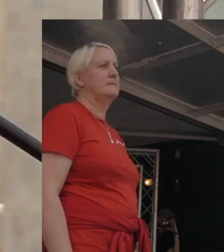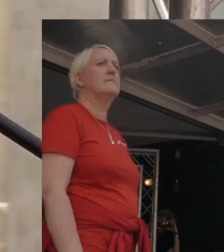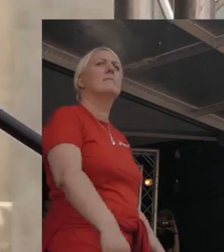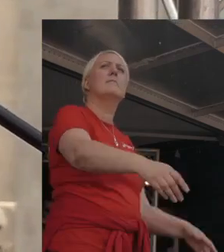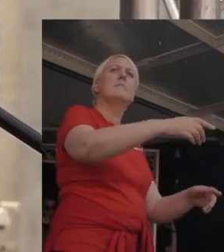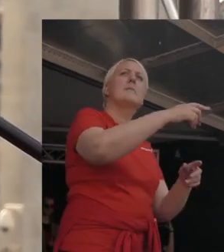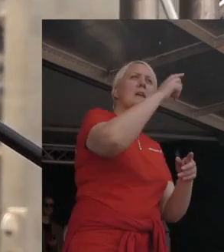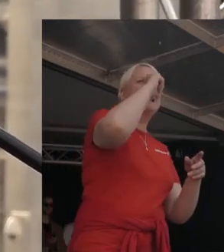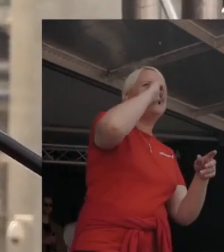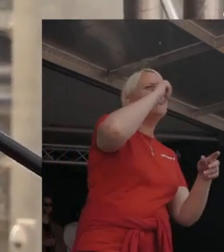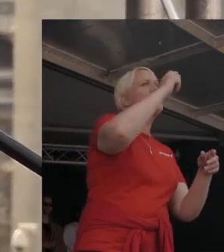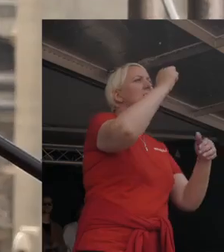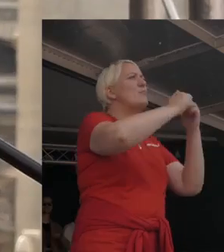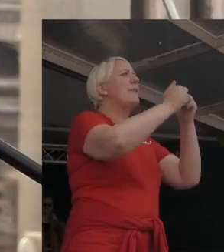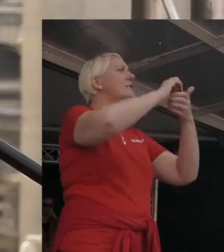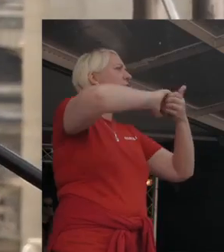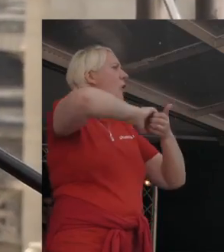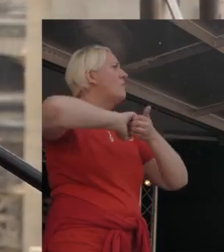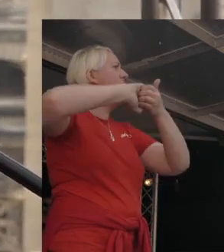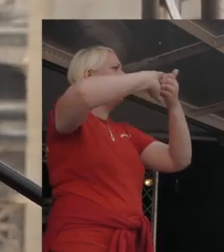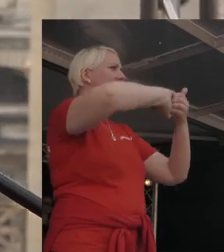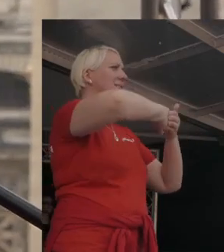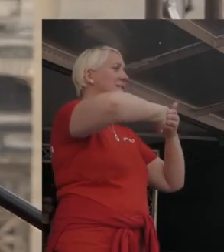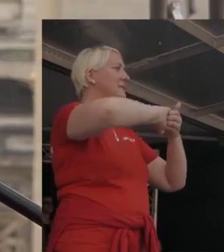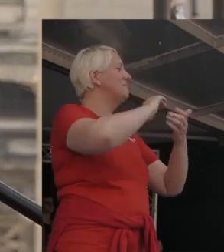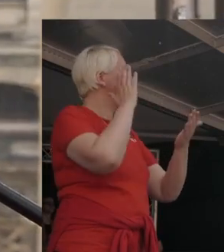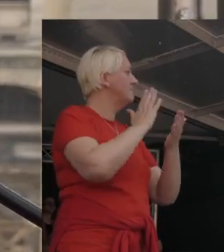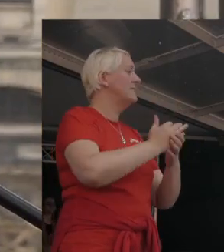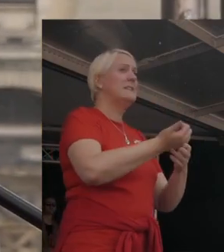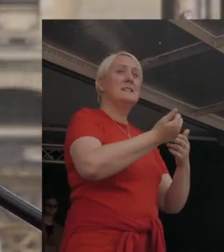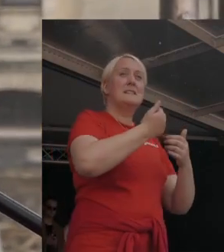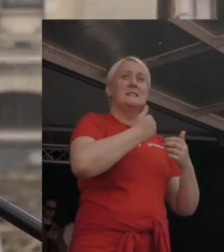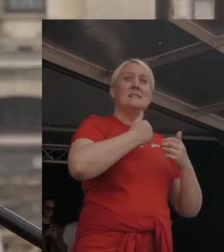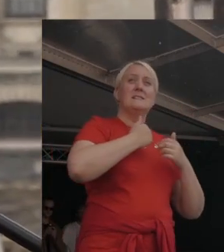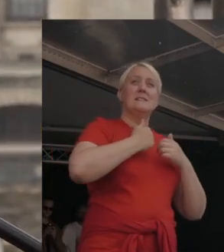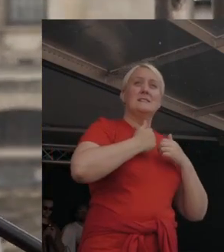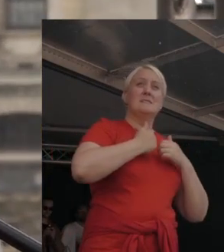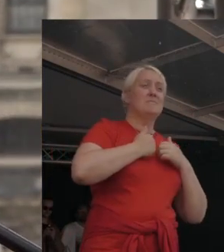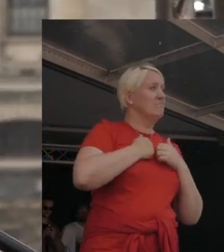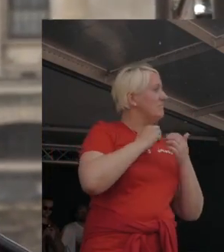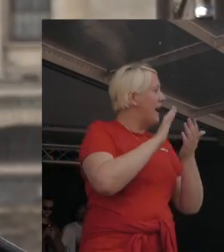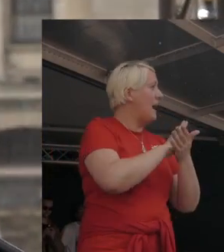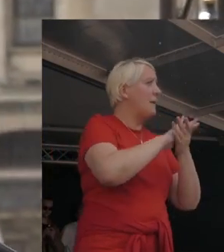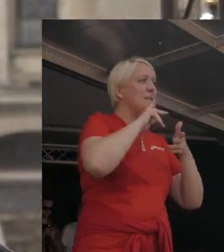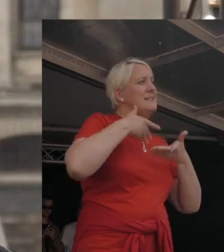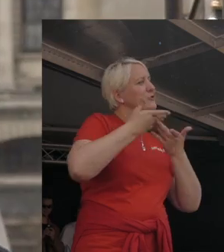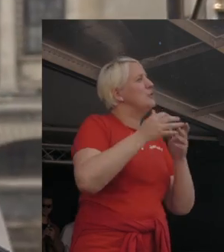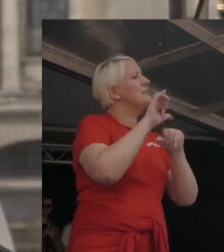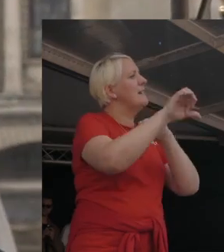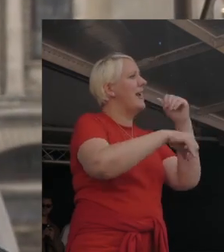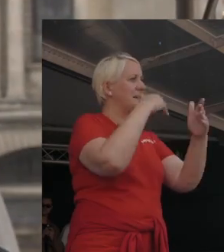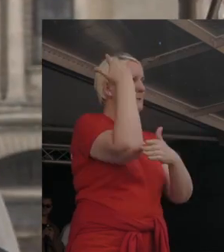Sisters and brothers and comrades, it's my privilege to introduce the